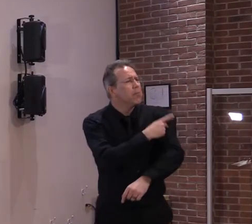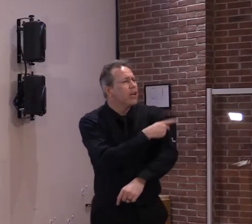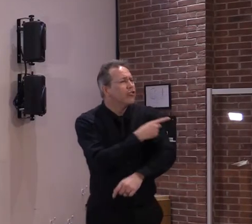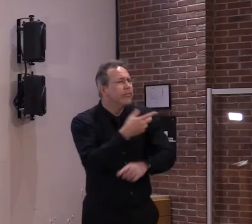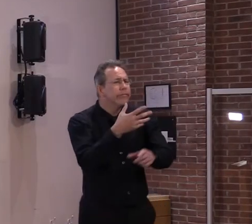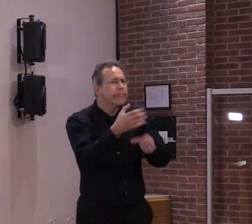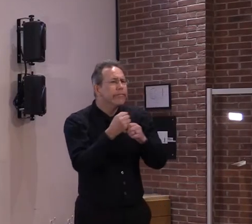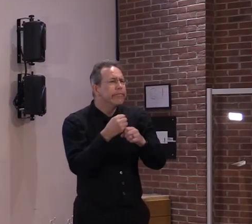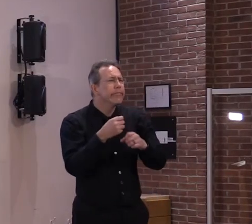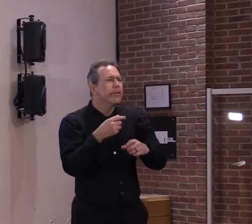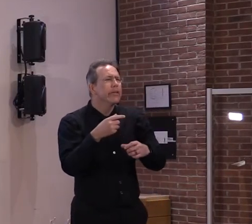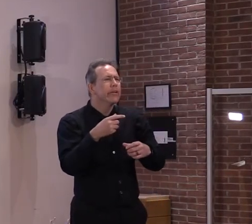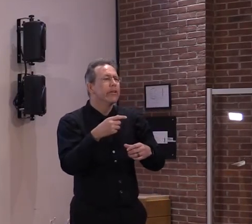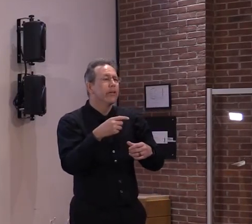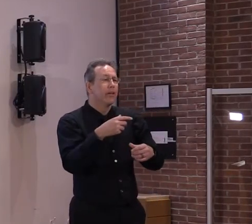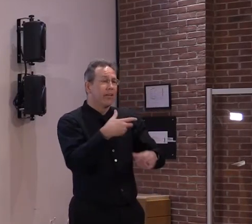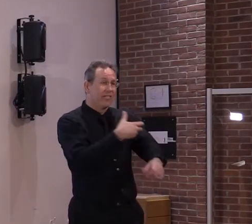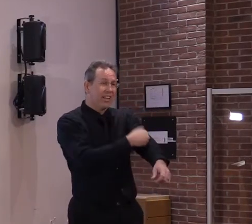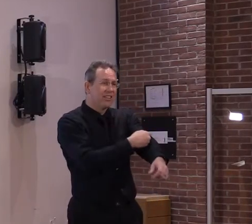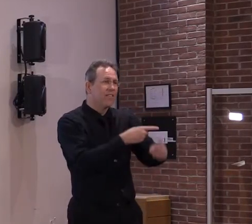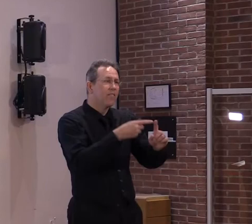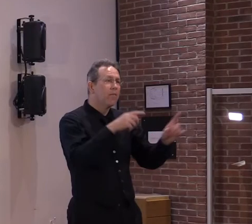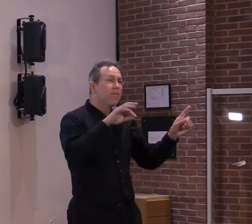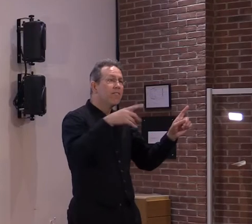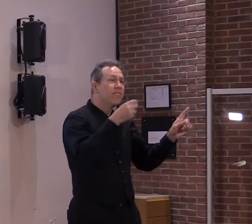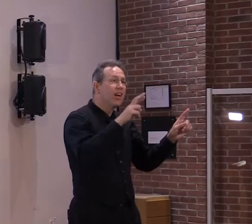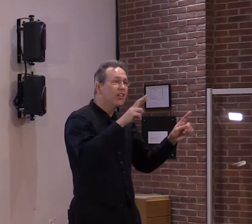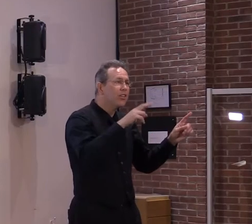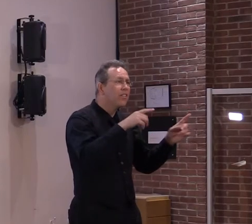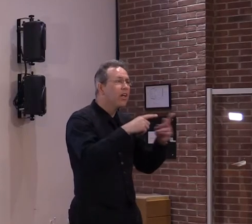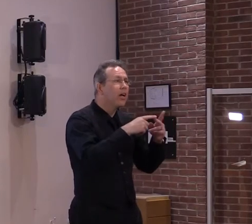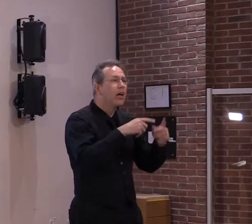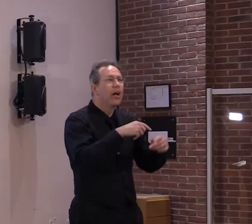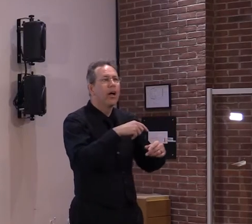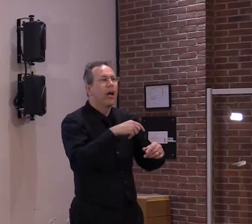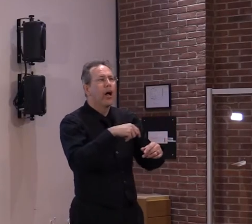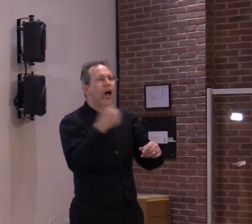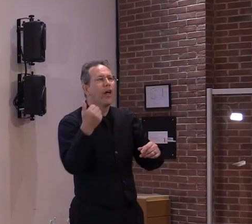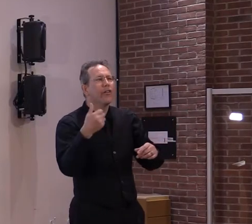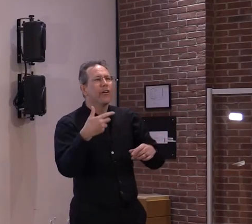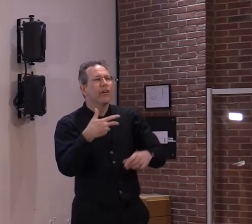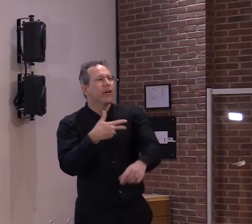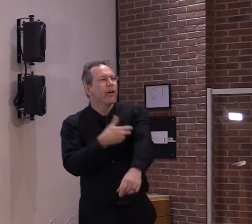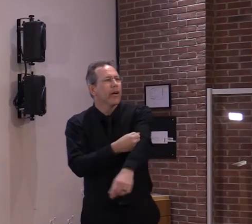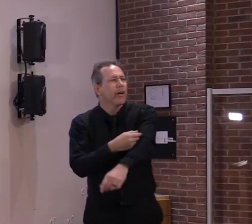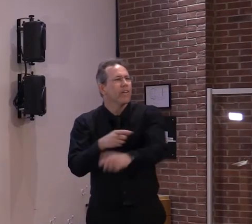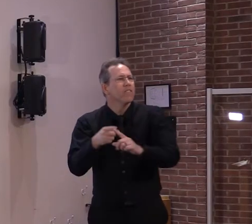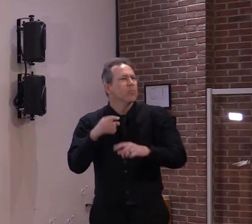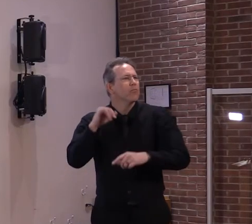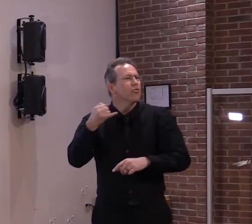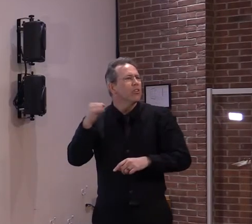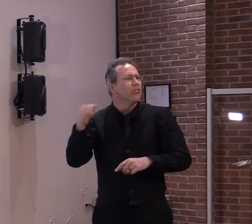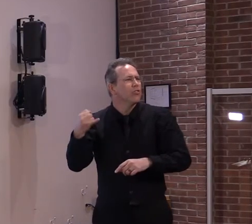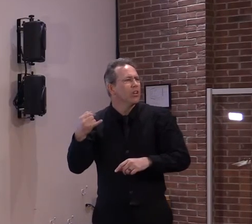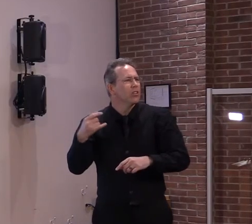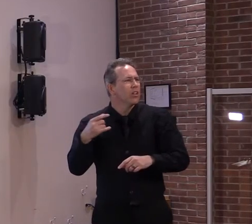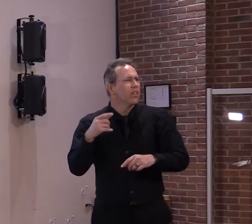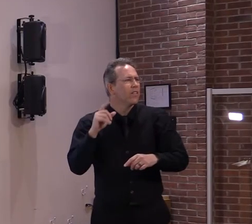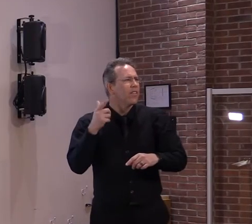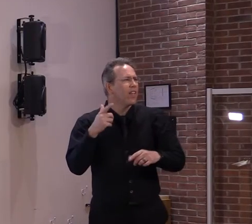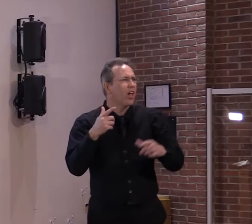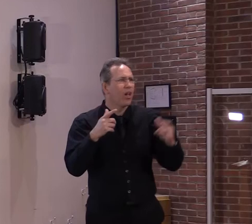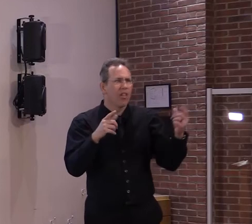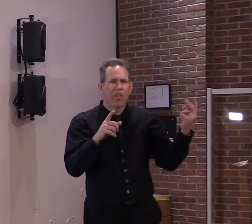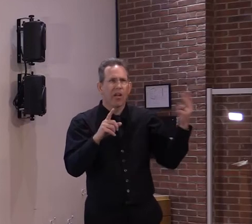who'd taken the Johnson & Johnson vaccine just in the last couple of weeks and followed it up with one of the Moderna or